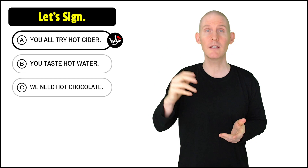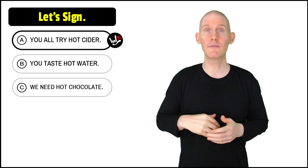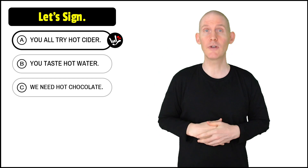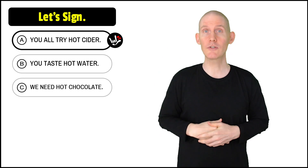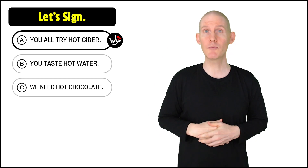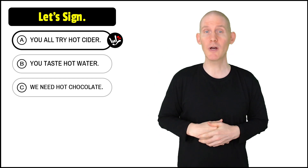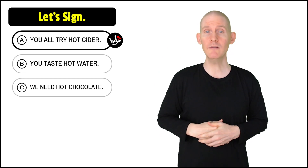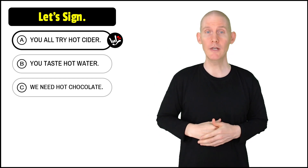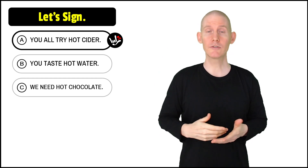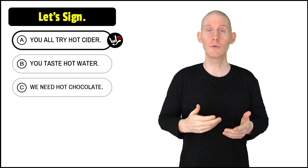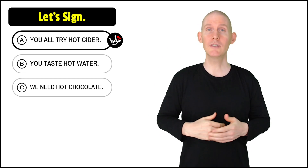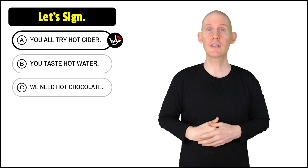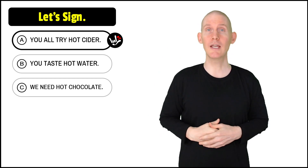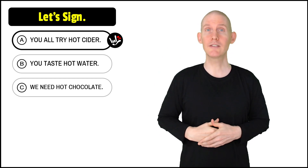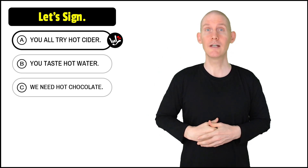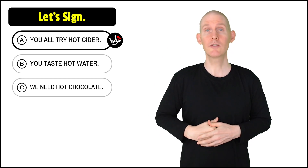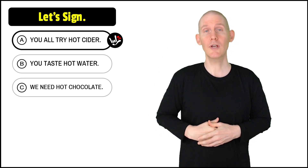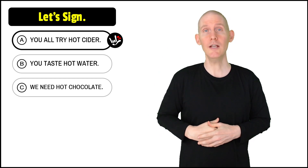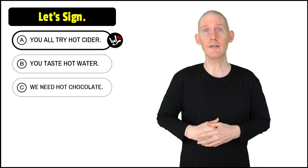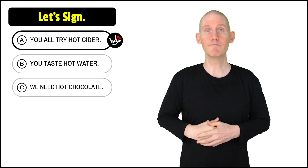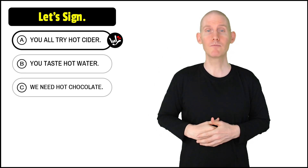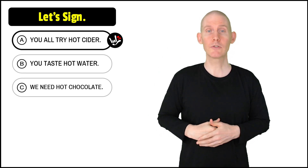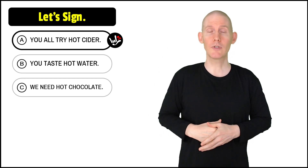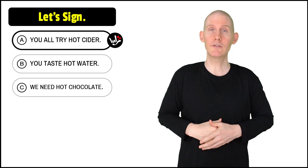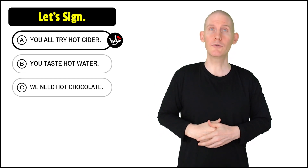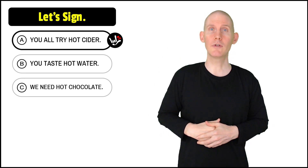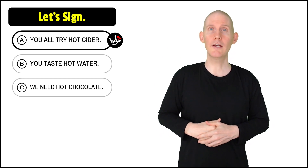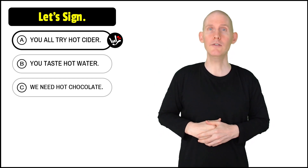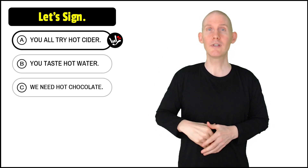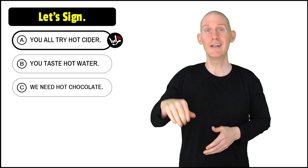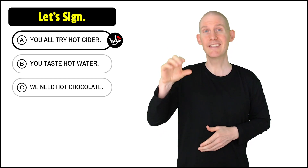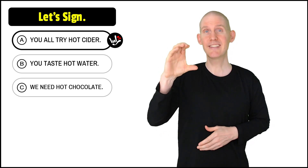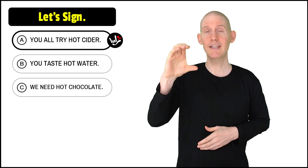finger spelled. So in this case, cider. So let's do the letters.